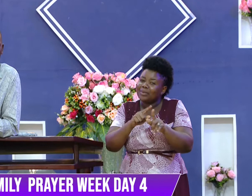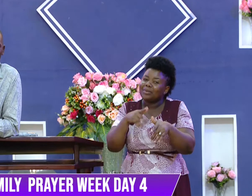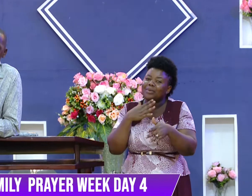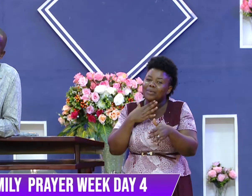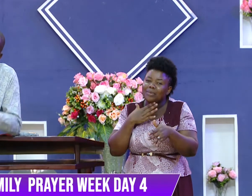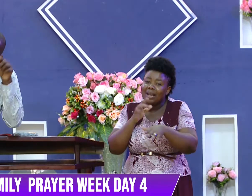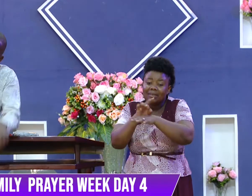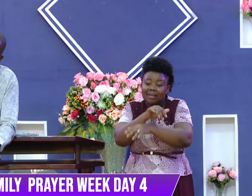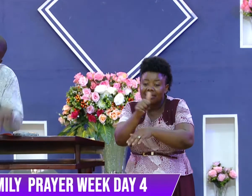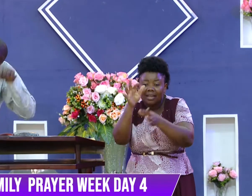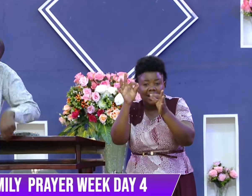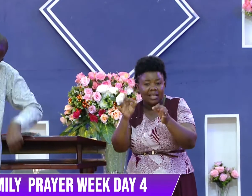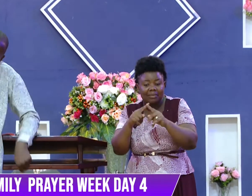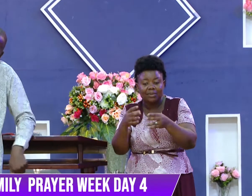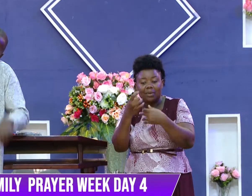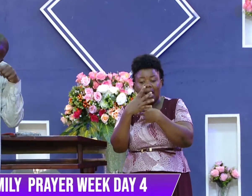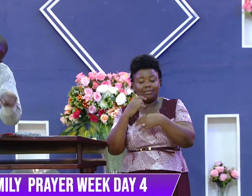why have you